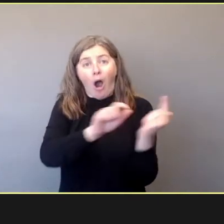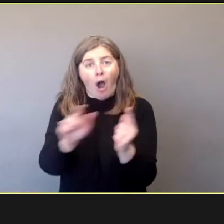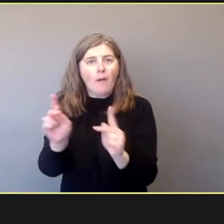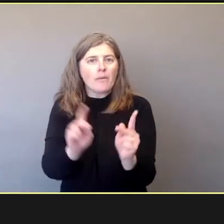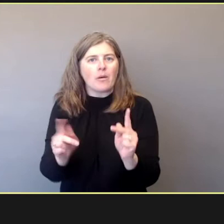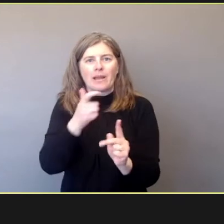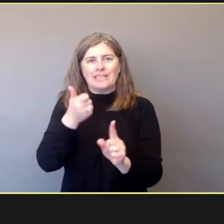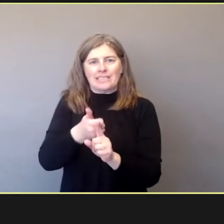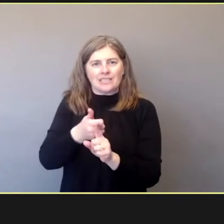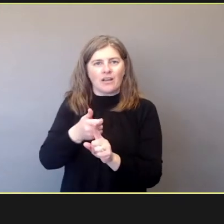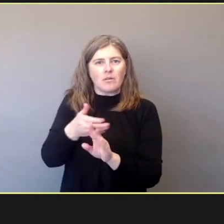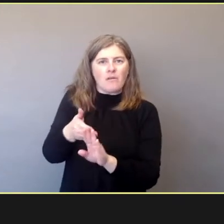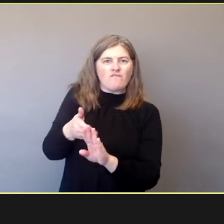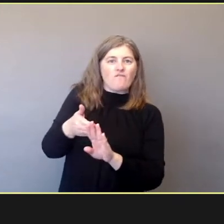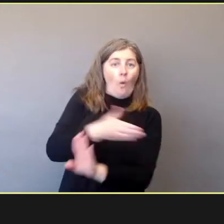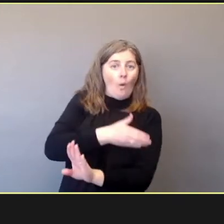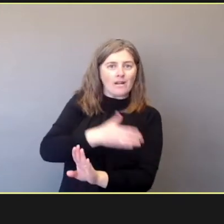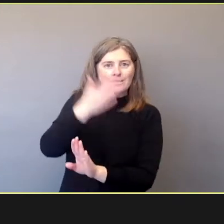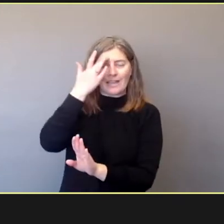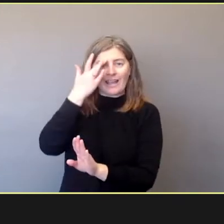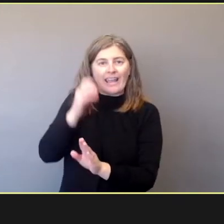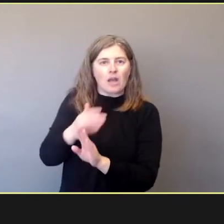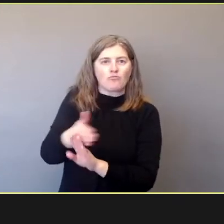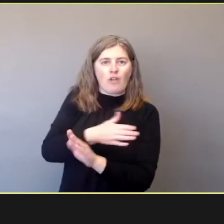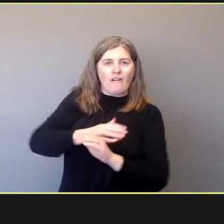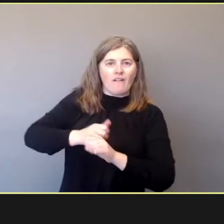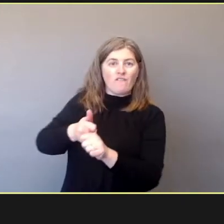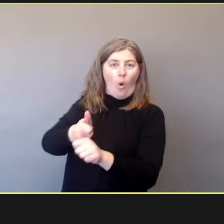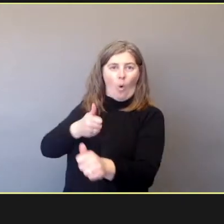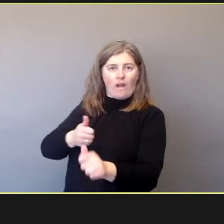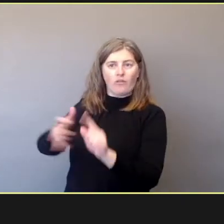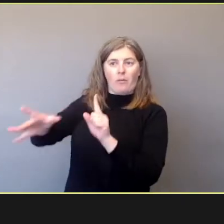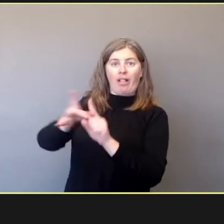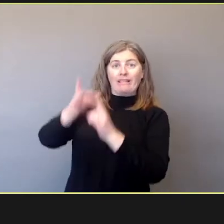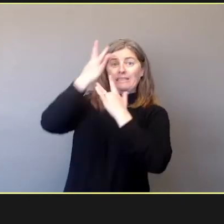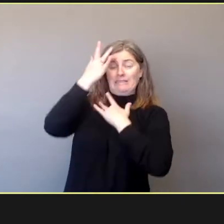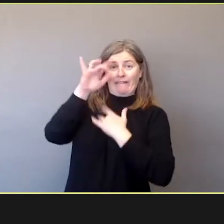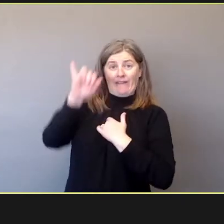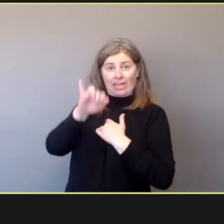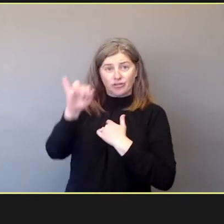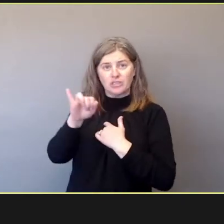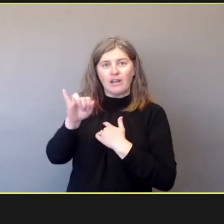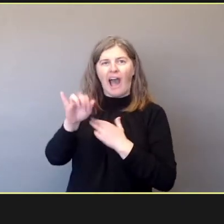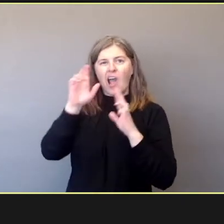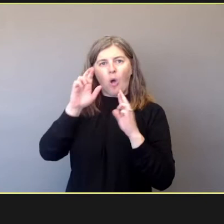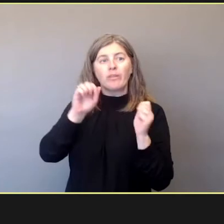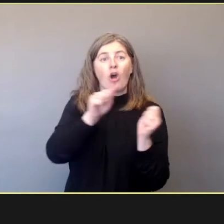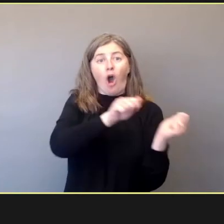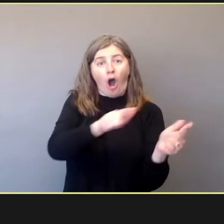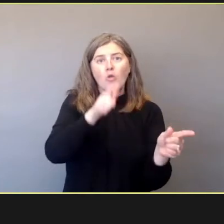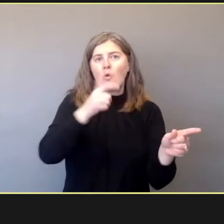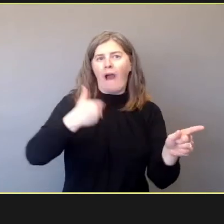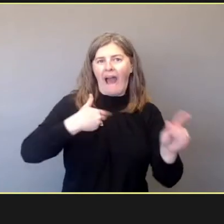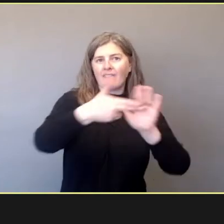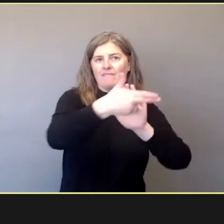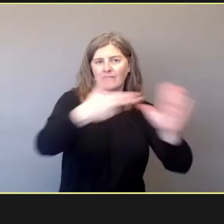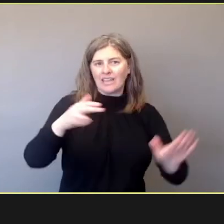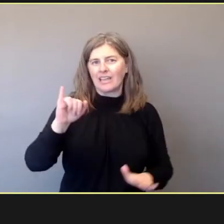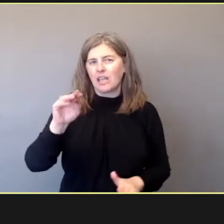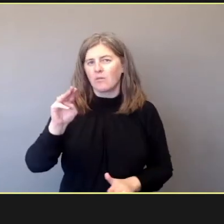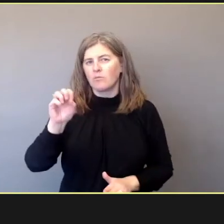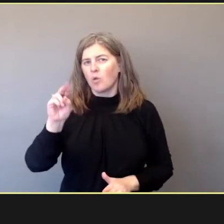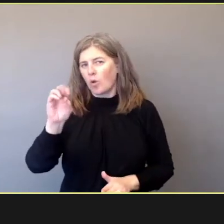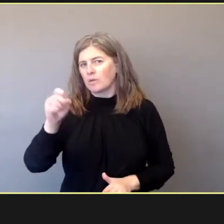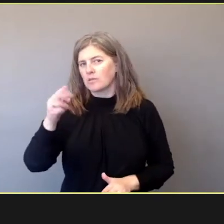it's prophylactic, because it can prevent you from actually getting a serious infection, I hope that every immunosuppressed person in New Mexico will pursue